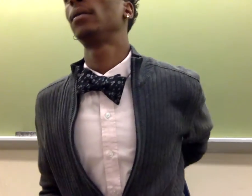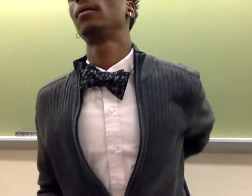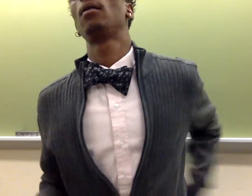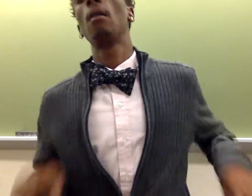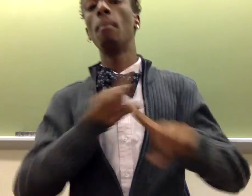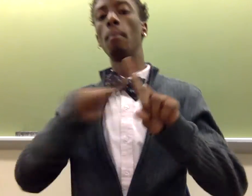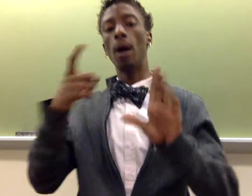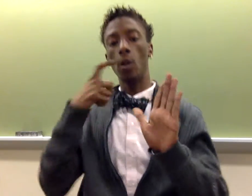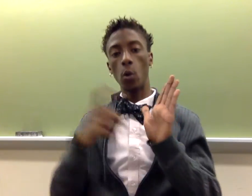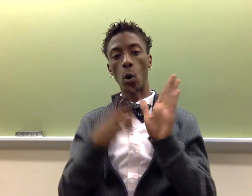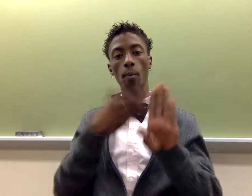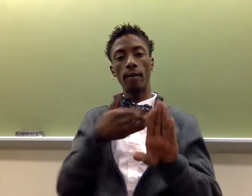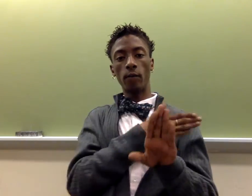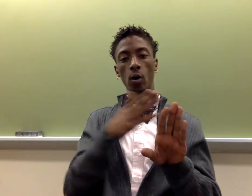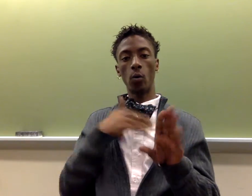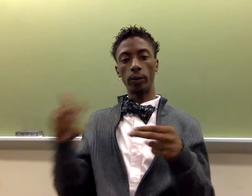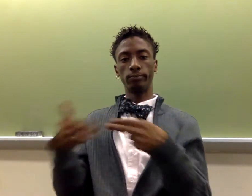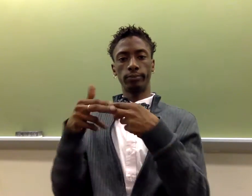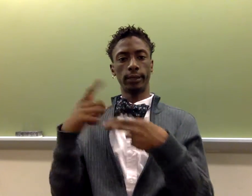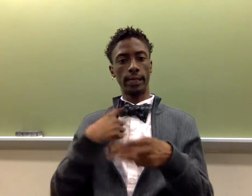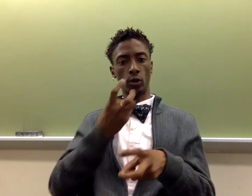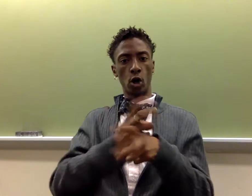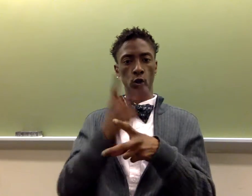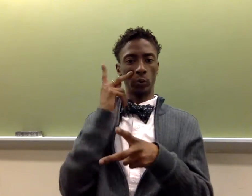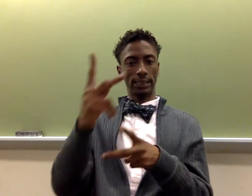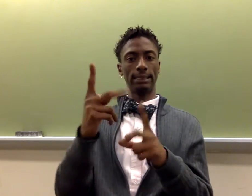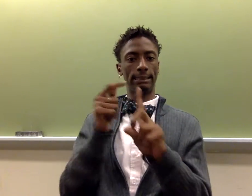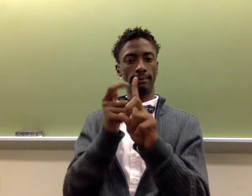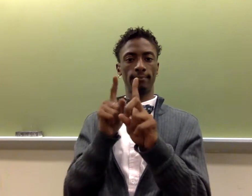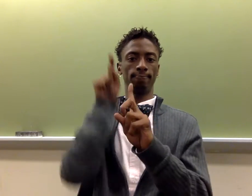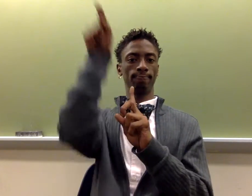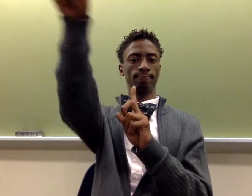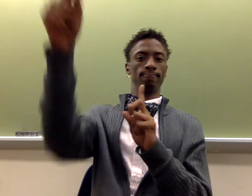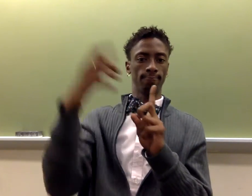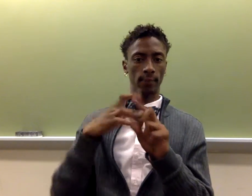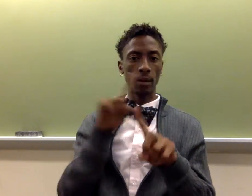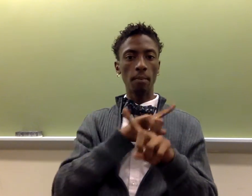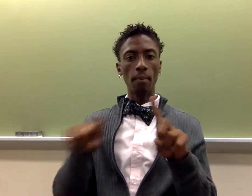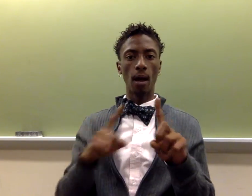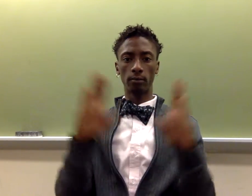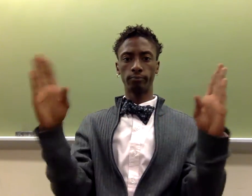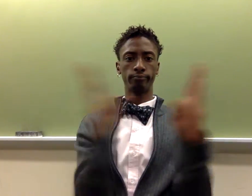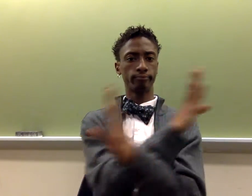change that, it's a little bit difficult to see from a different distance, that we're at both ends of the spectrum here.